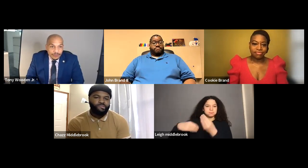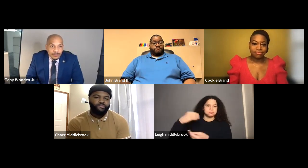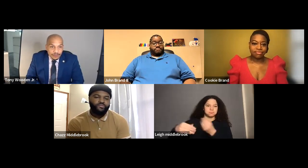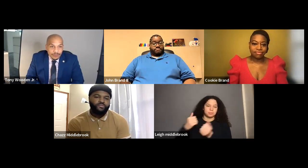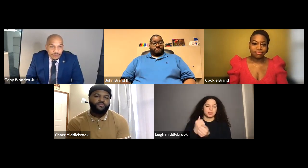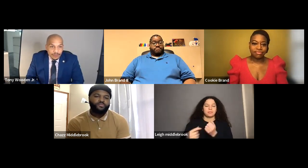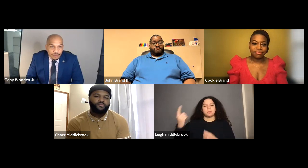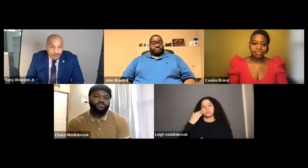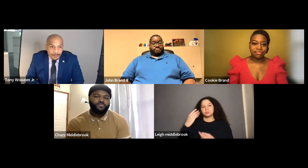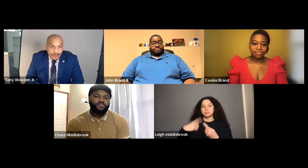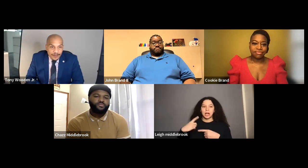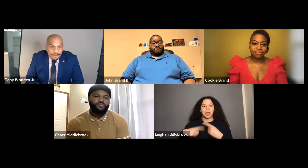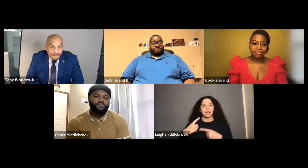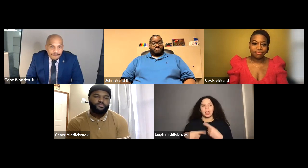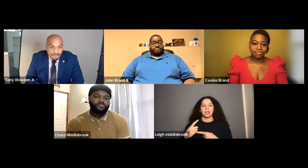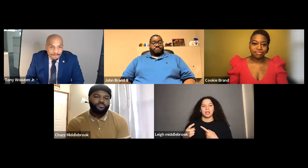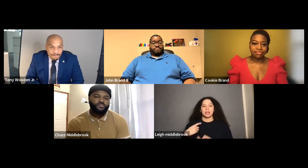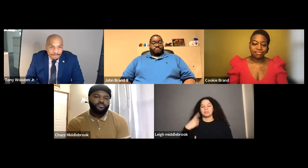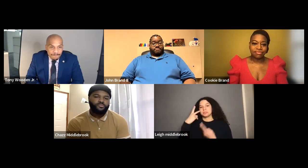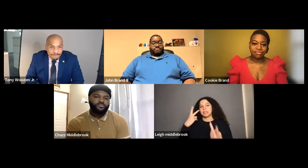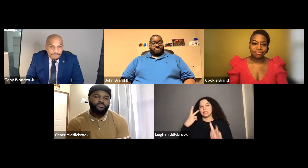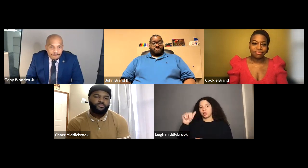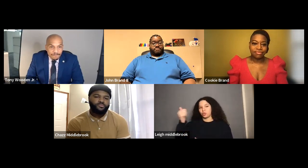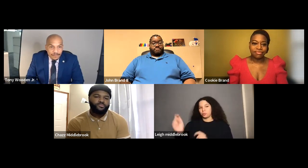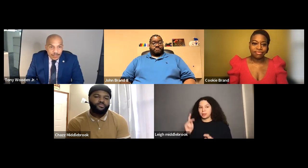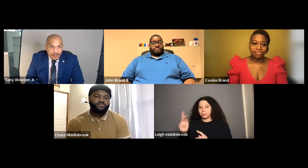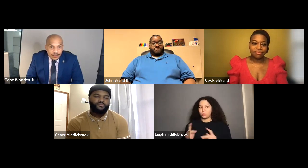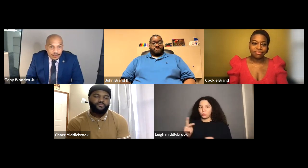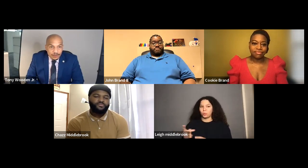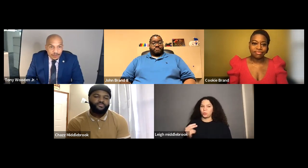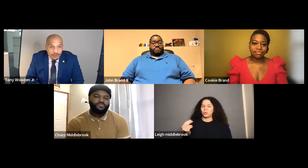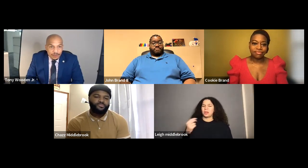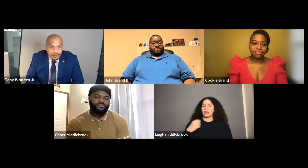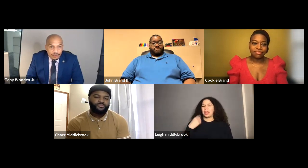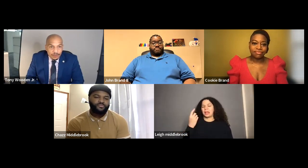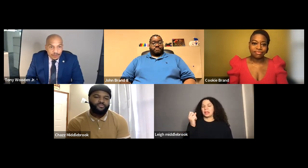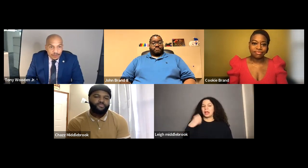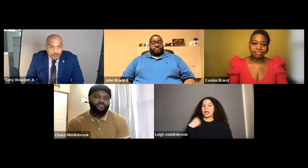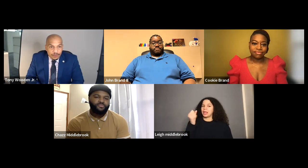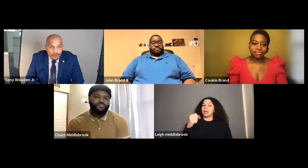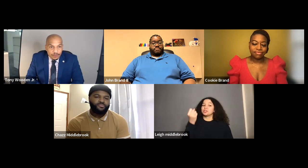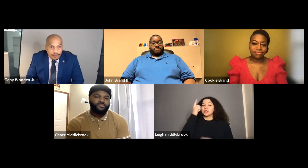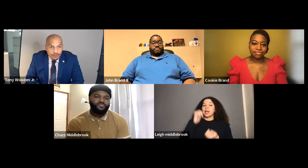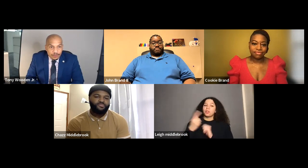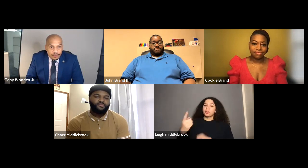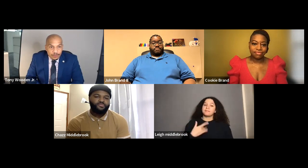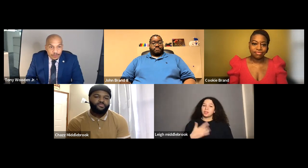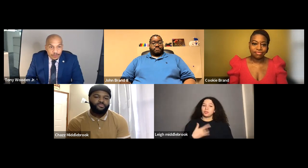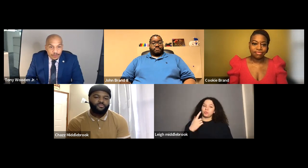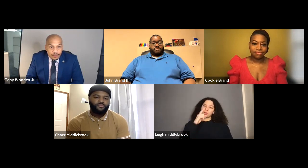it's been passed on through several generations where everyone knows sign language. And I've seen the experiences of other people.